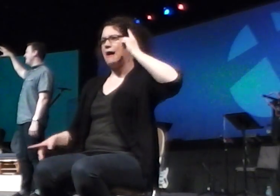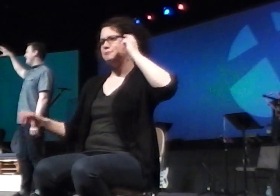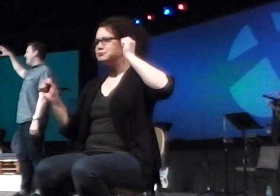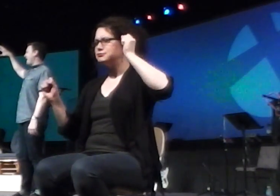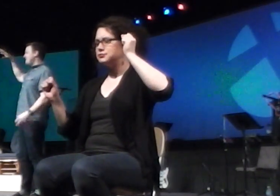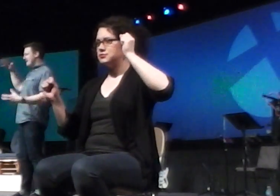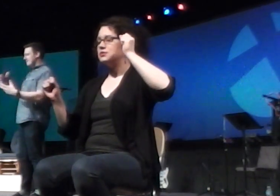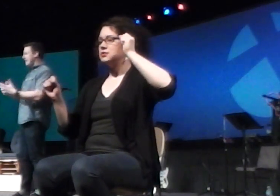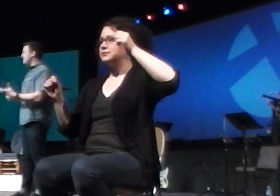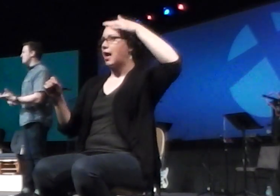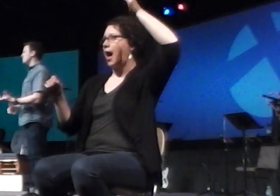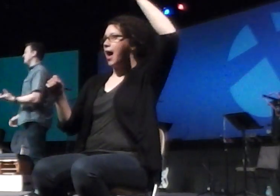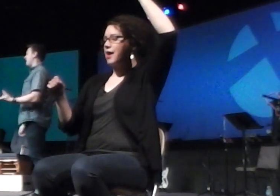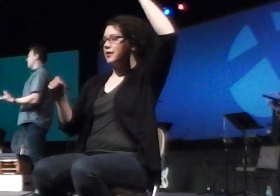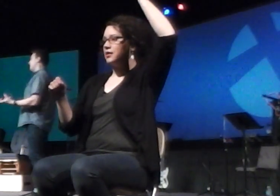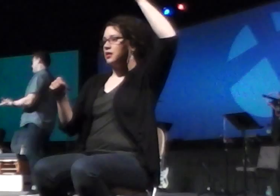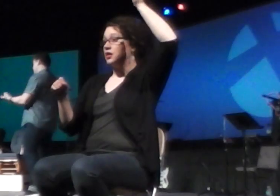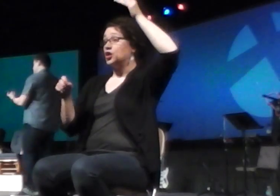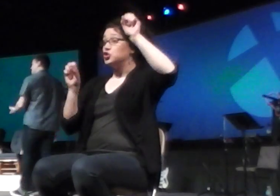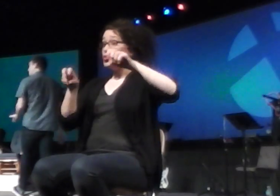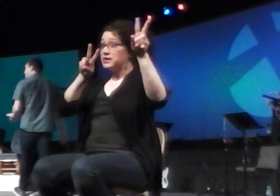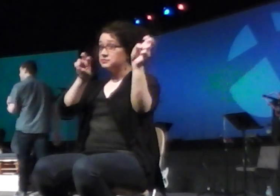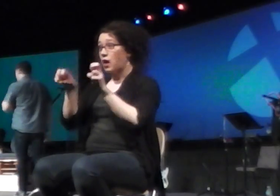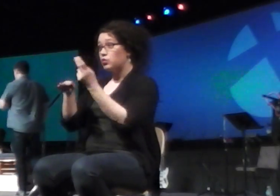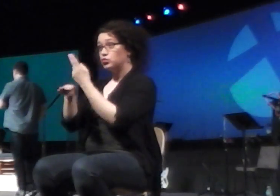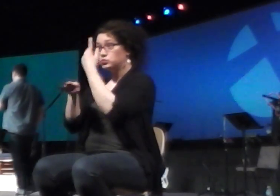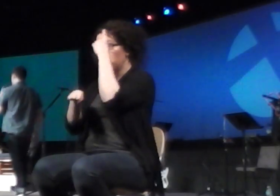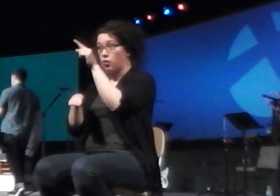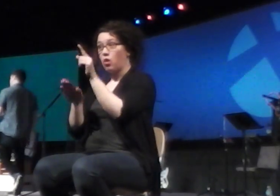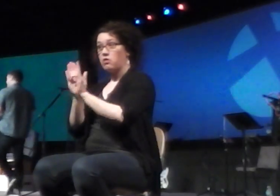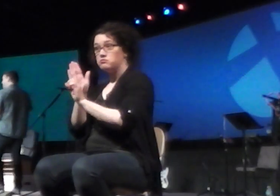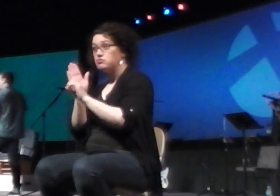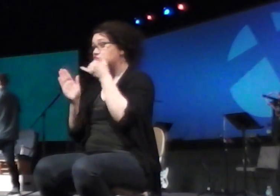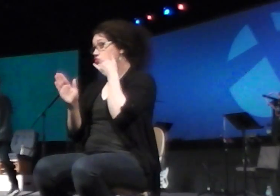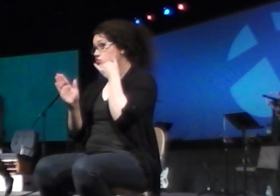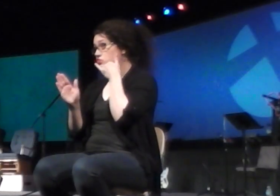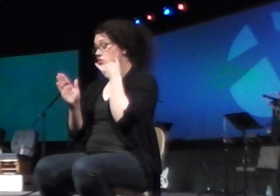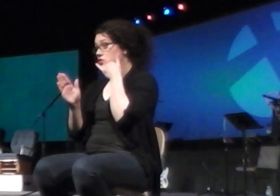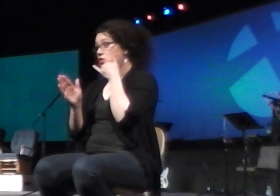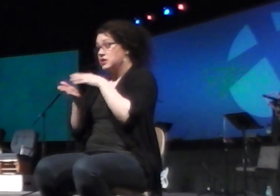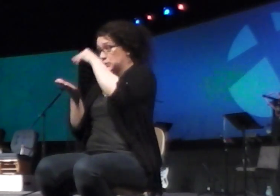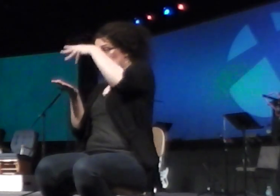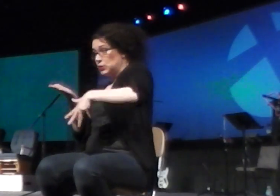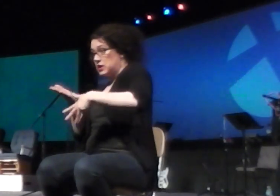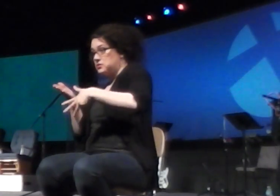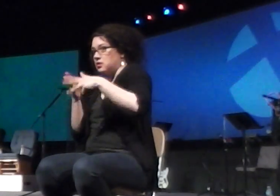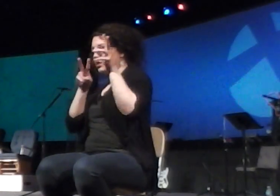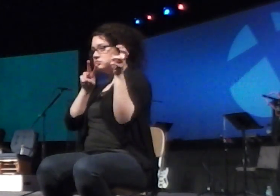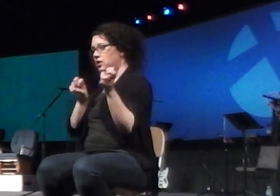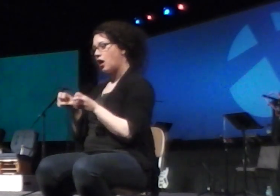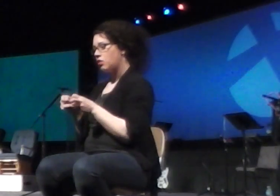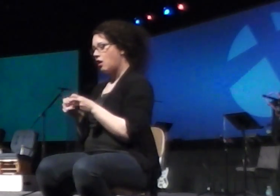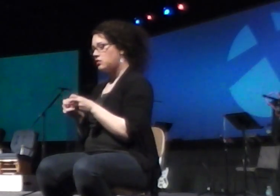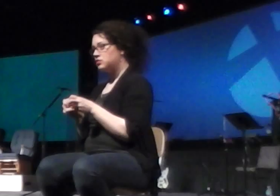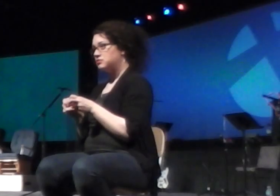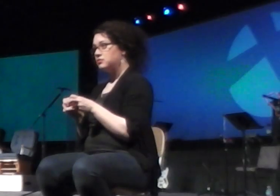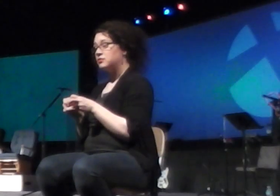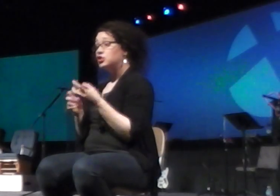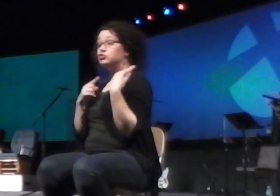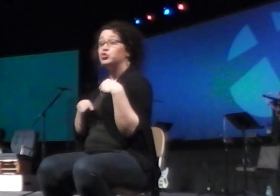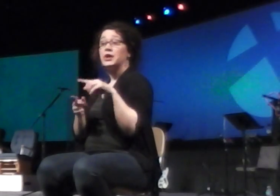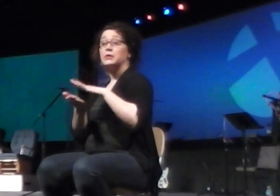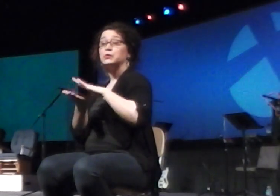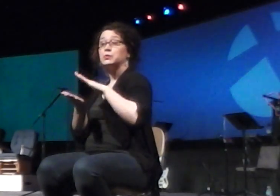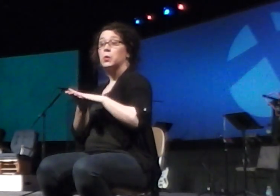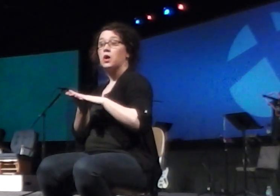England. And they made it so you could download it and use it as a ringtone for your phone. So what was happening is students were downloading this, and they could get calls